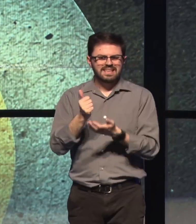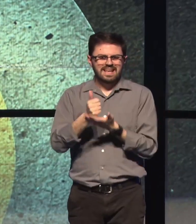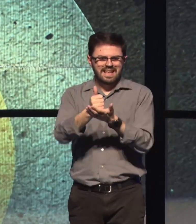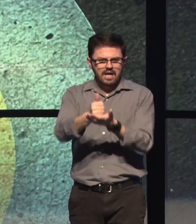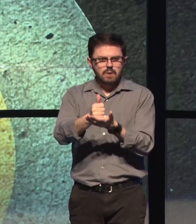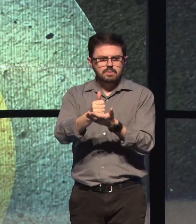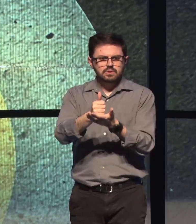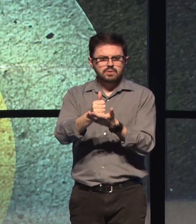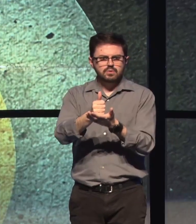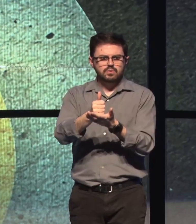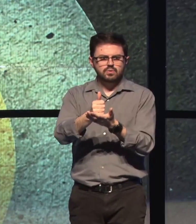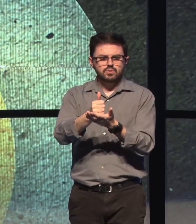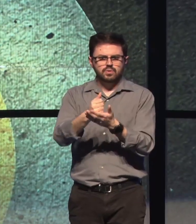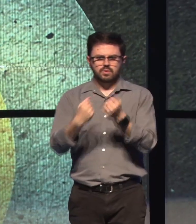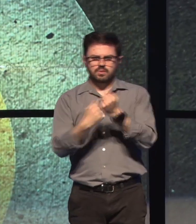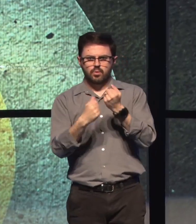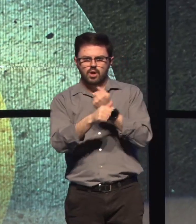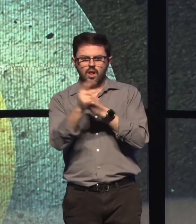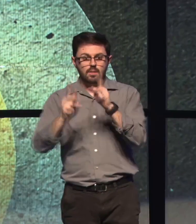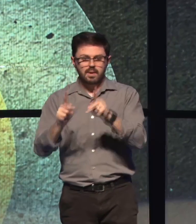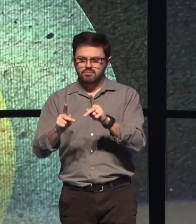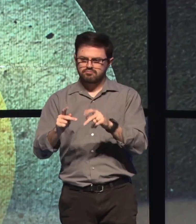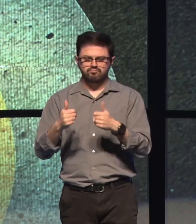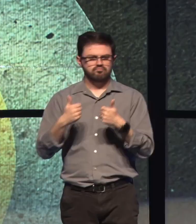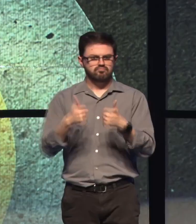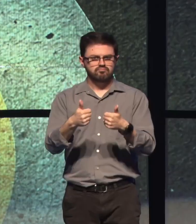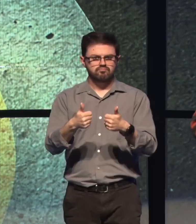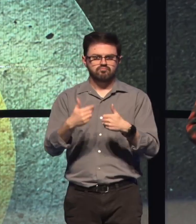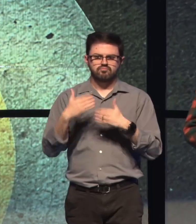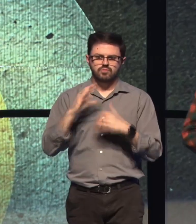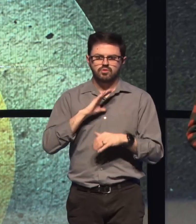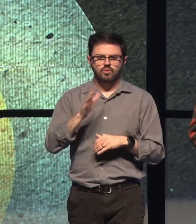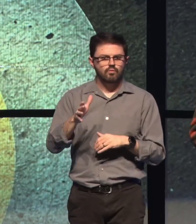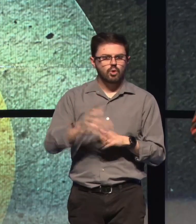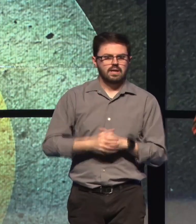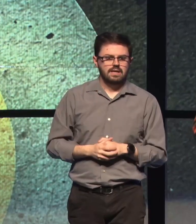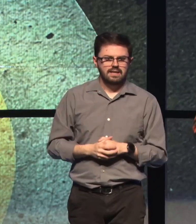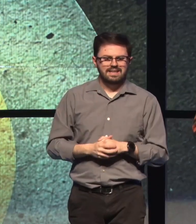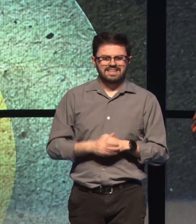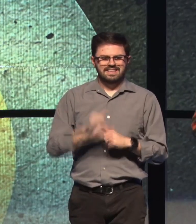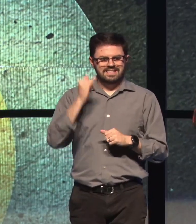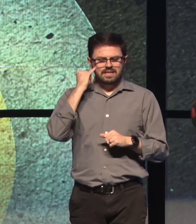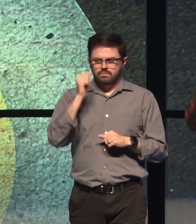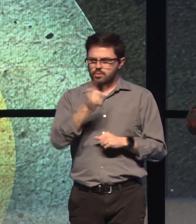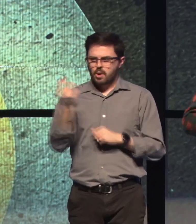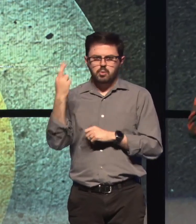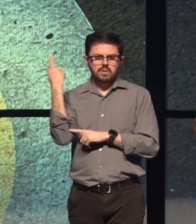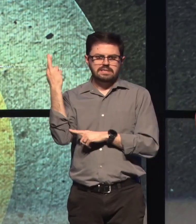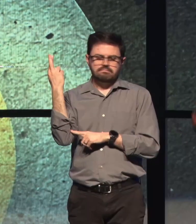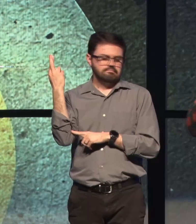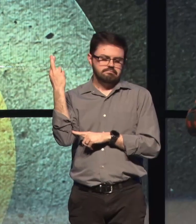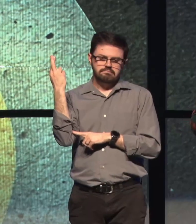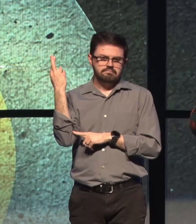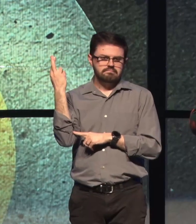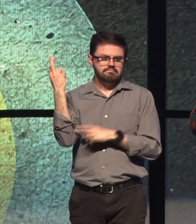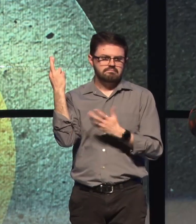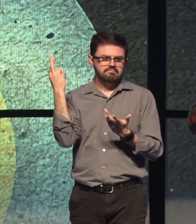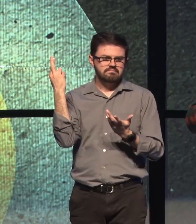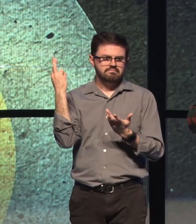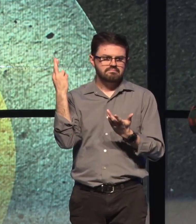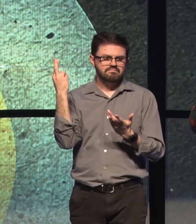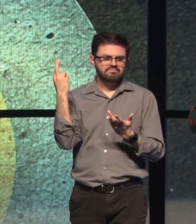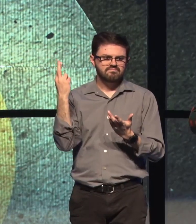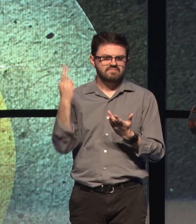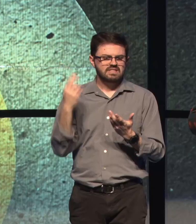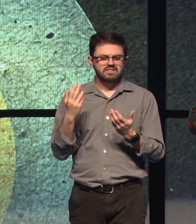burdens, then I say do it. But if it's done for some other reason, then you're just a clanging